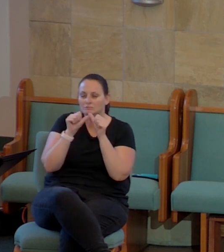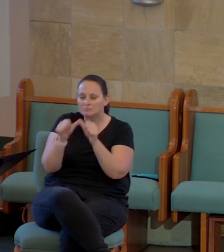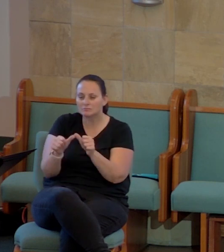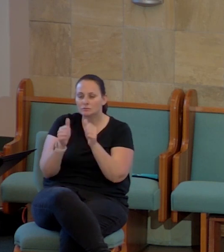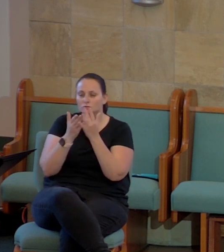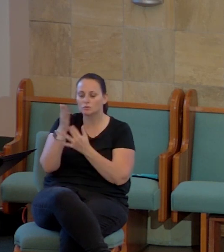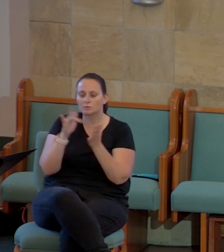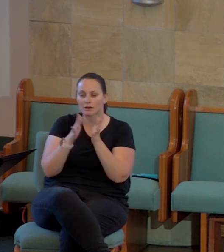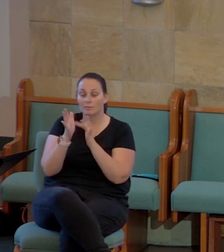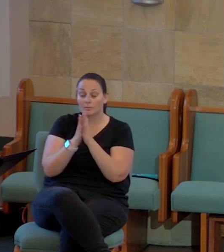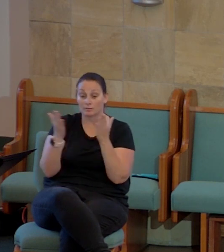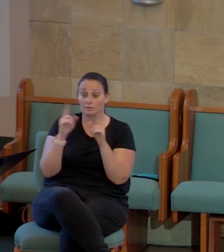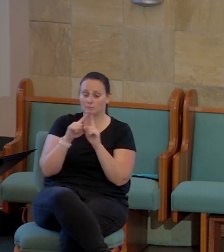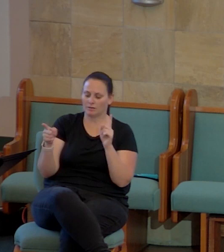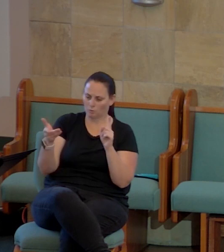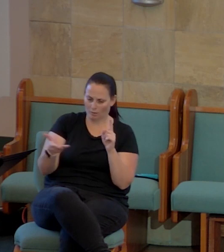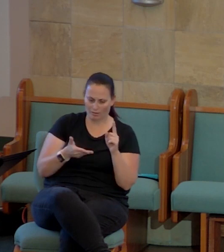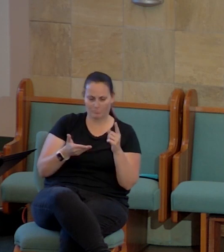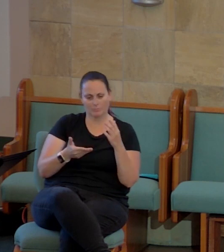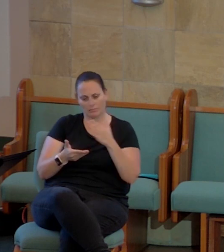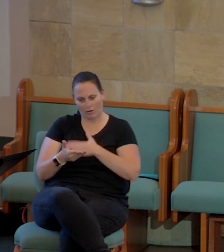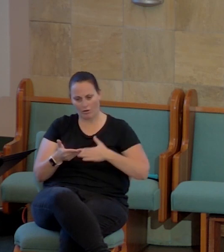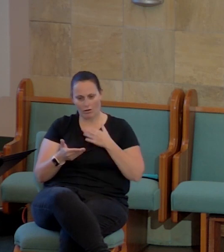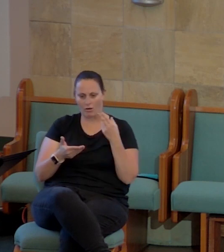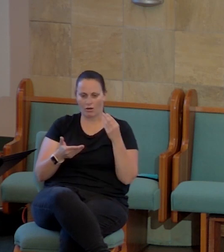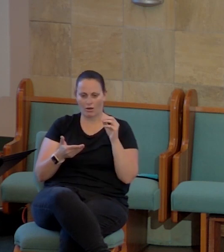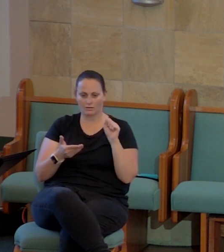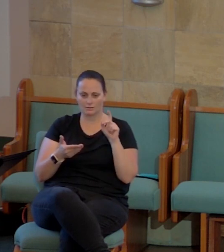but this issue of welcome and hospitality does.